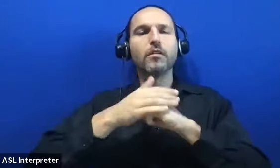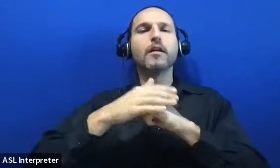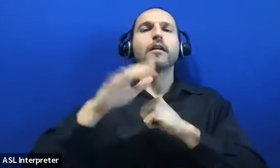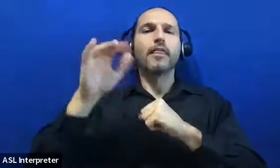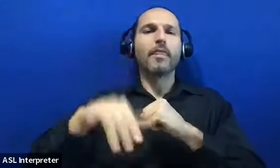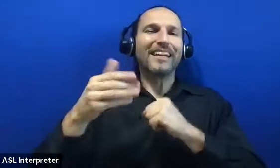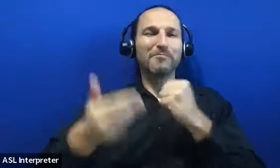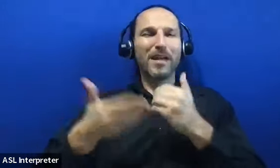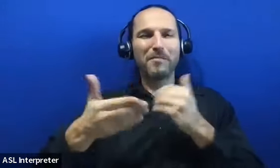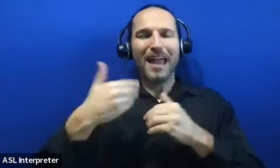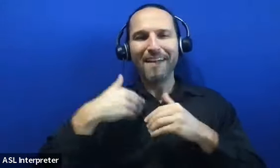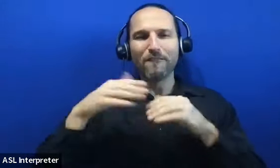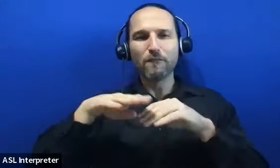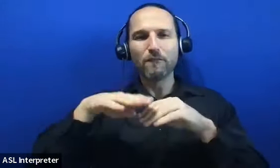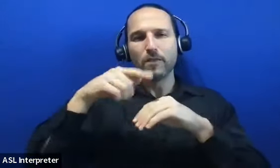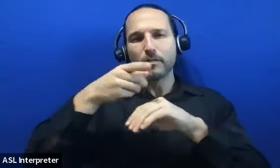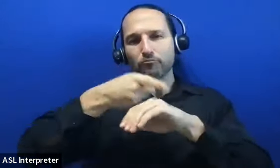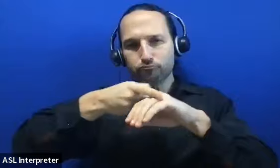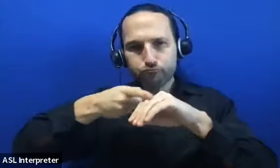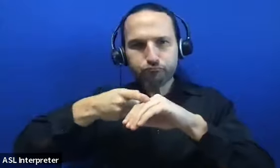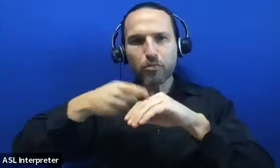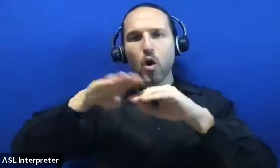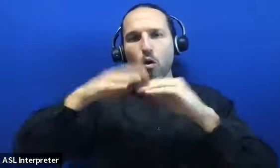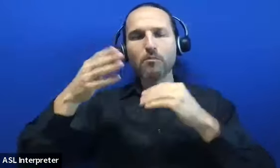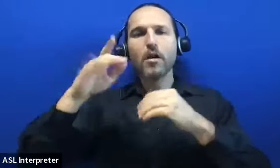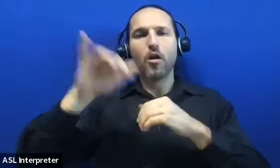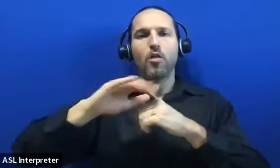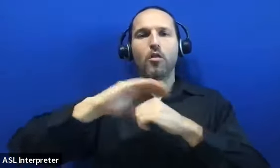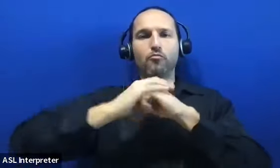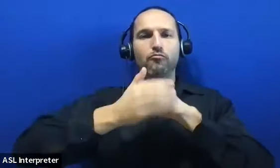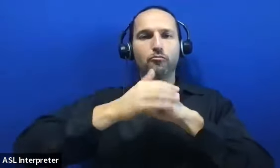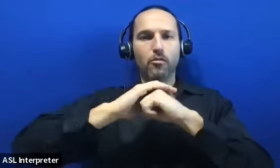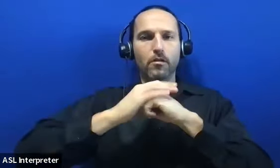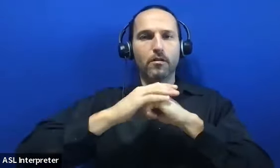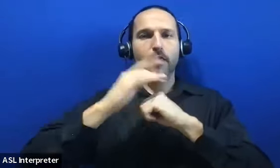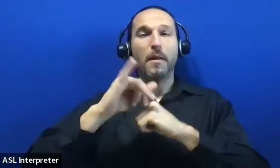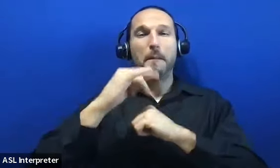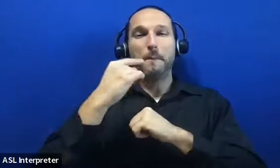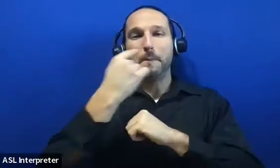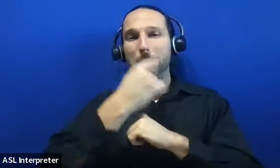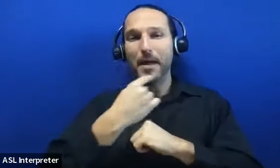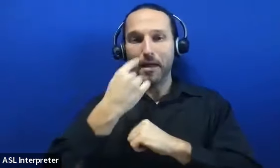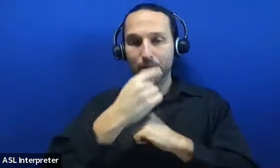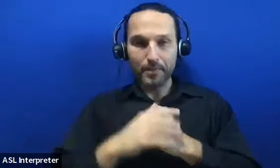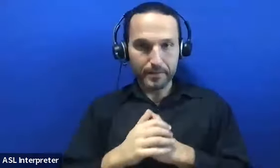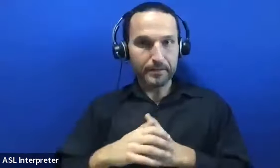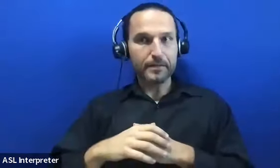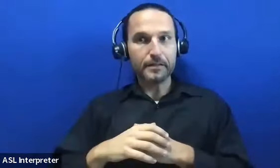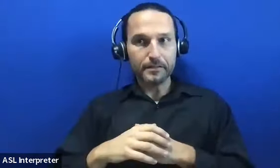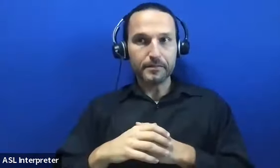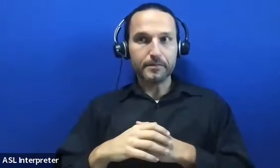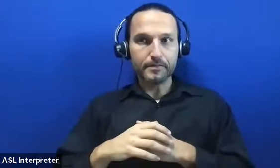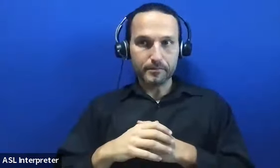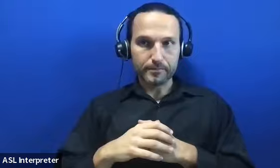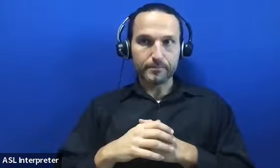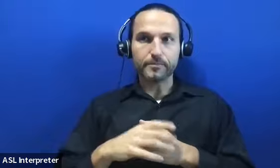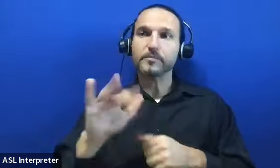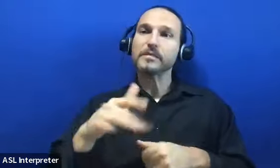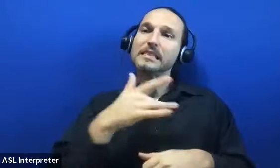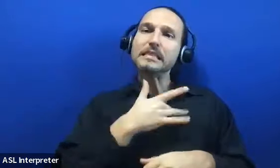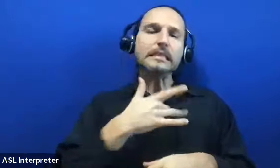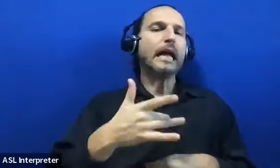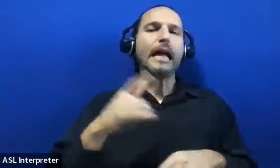mouth. And in babies with CHARGE, when they have that opening in the roof of their mouth, they are